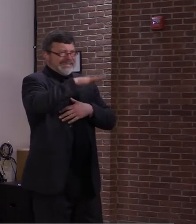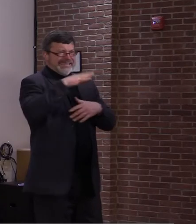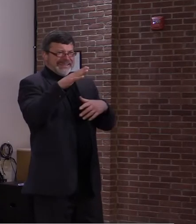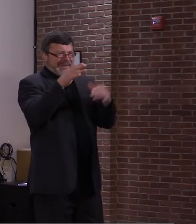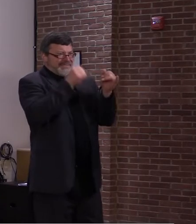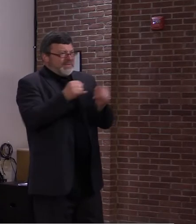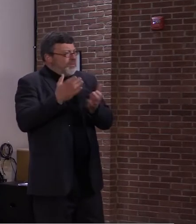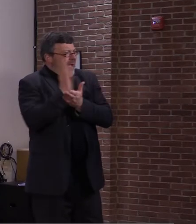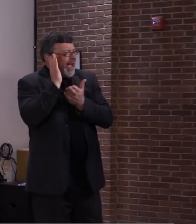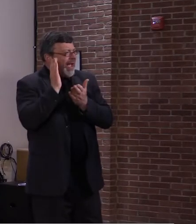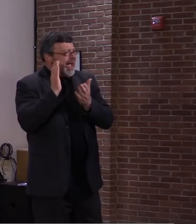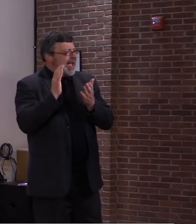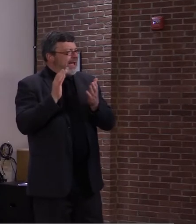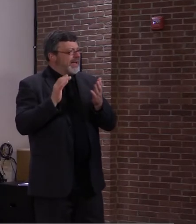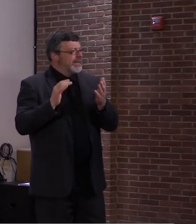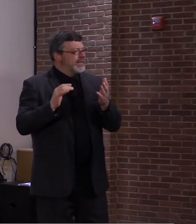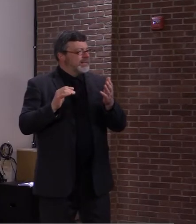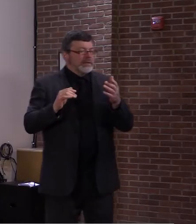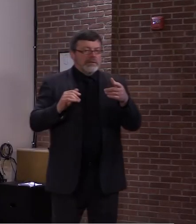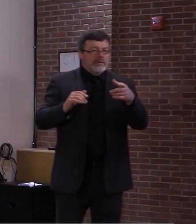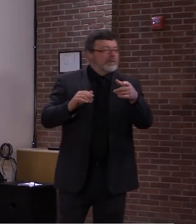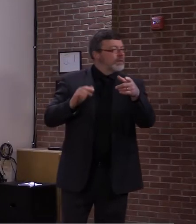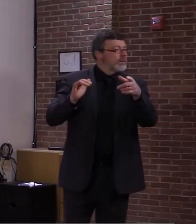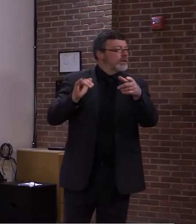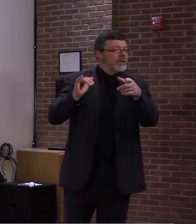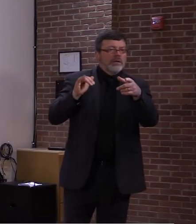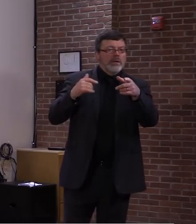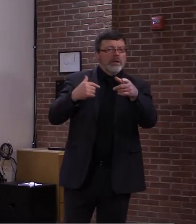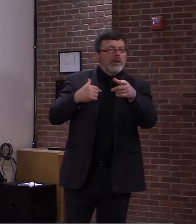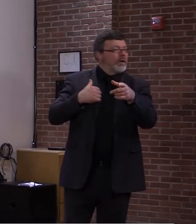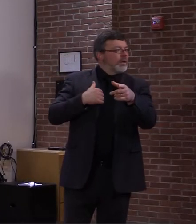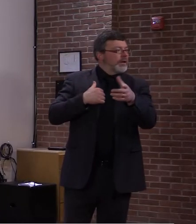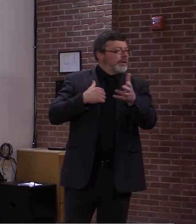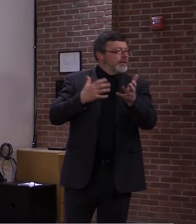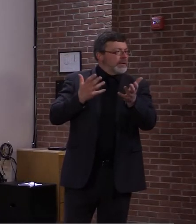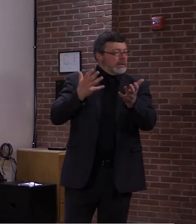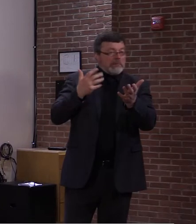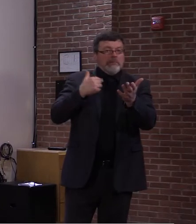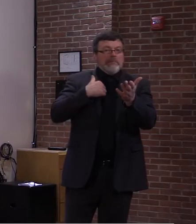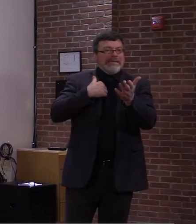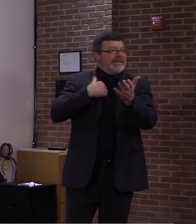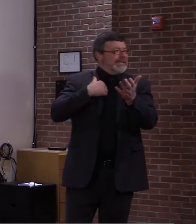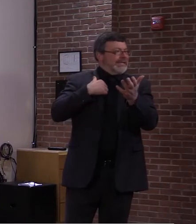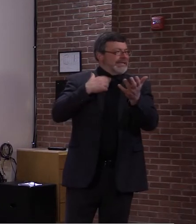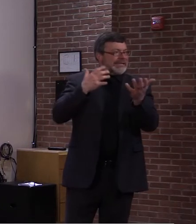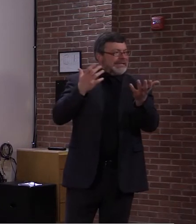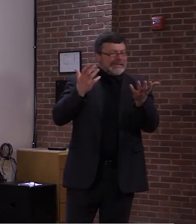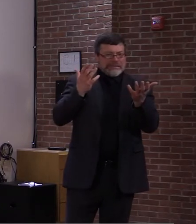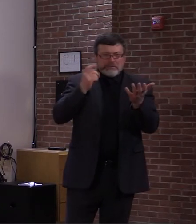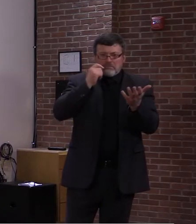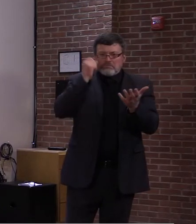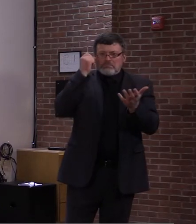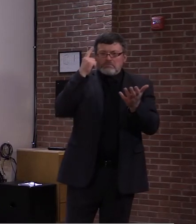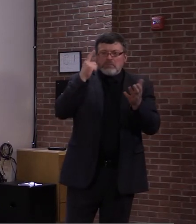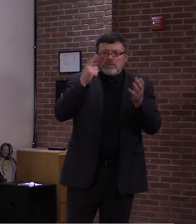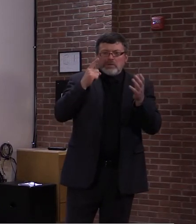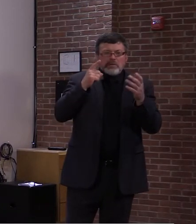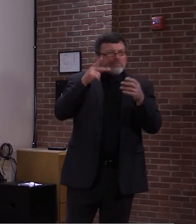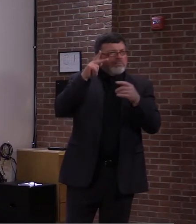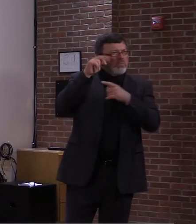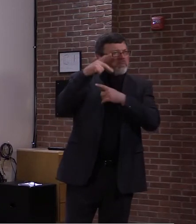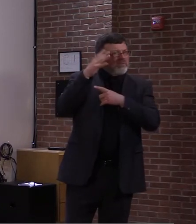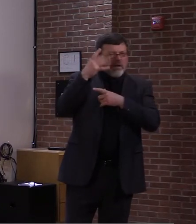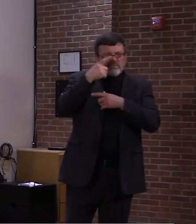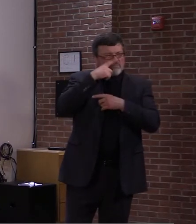in the executive branch that we have taken steps, I think, to protect the public, and I feel